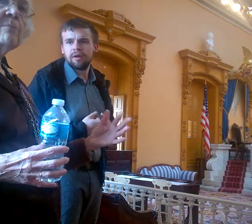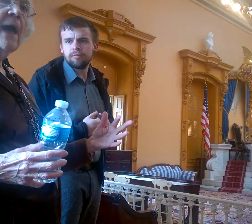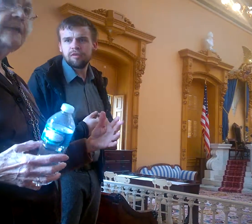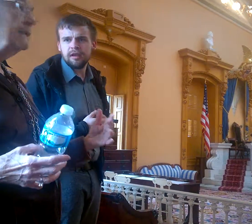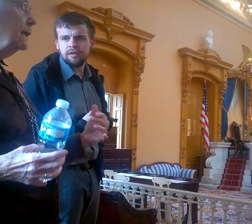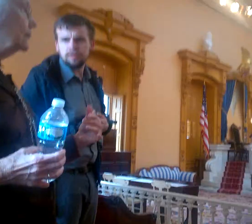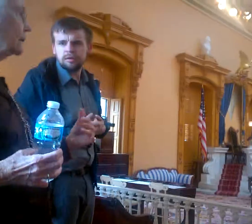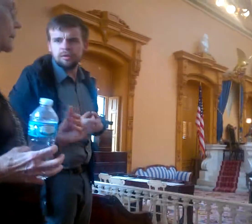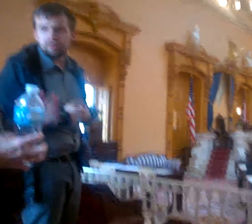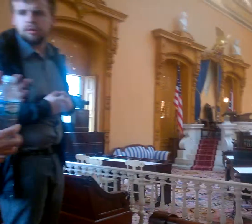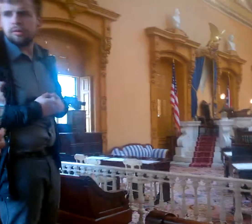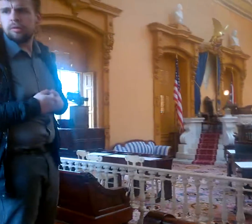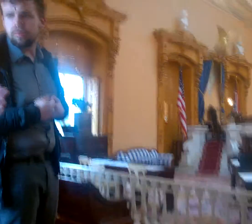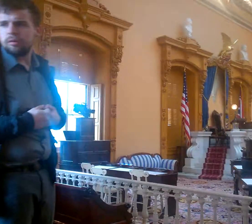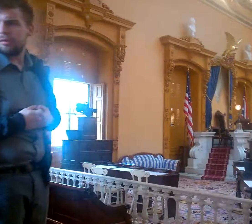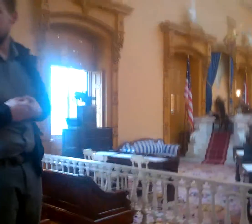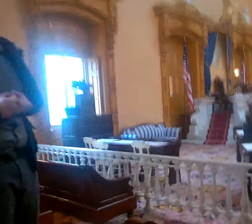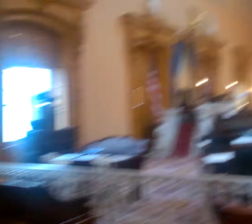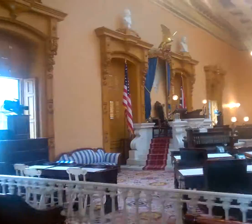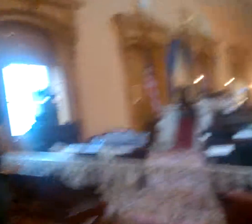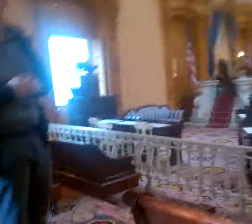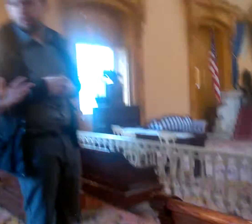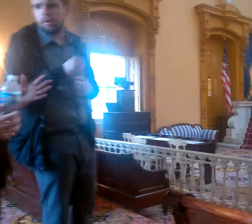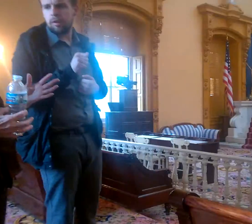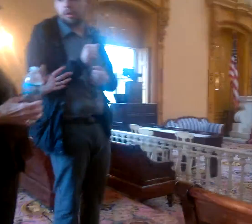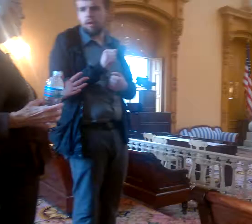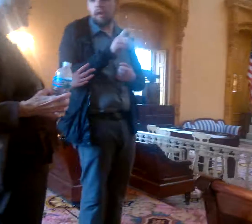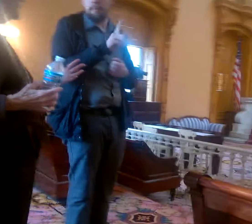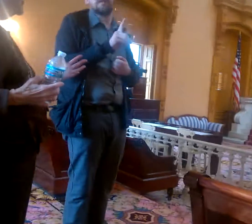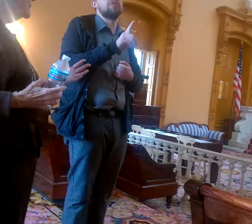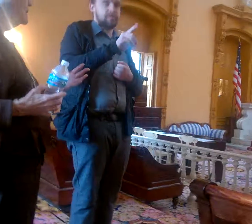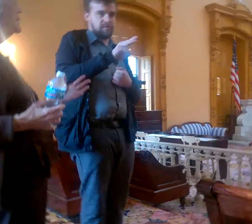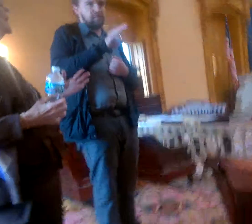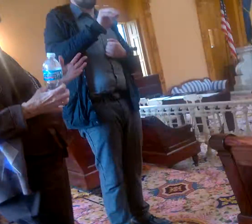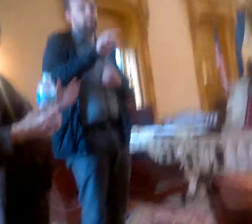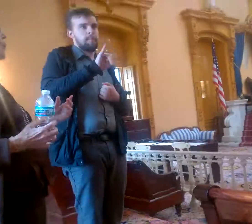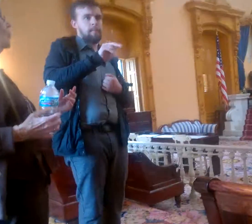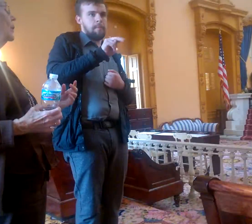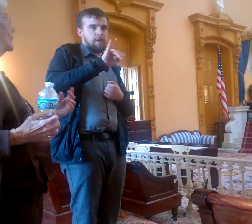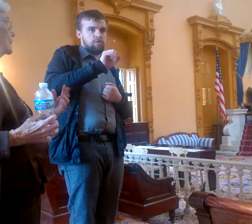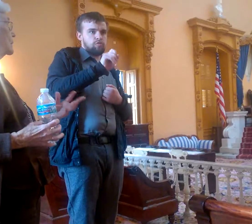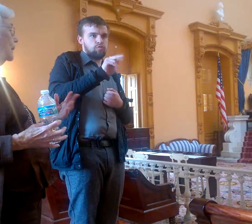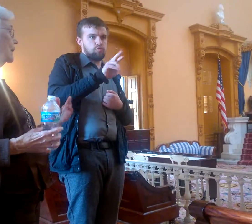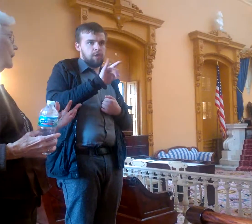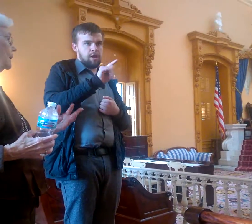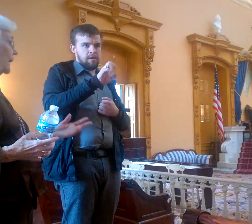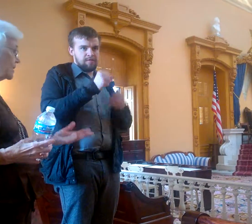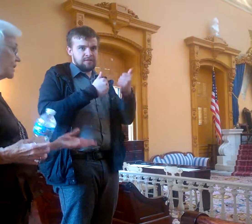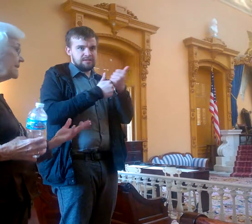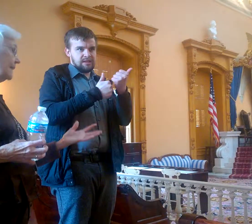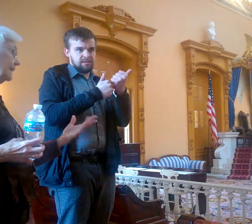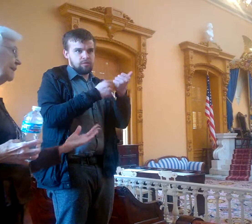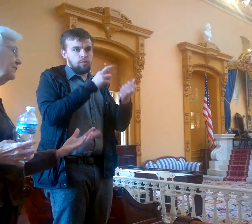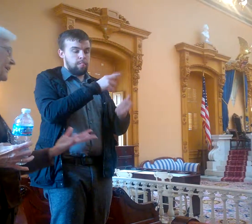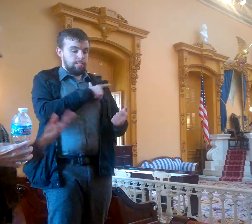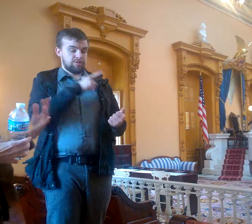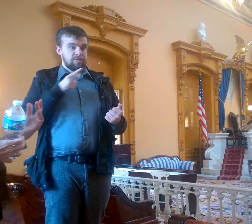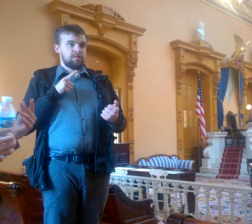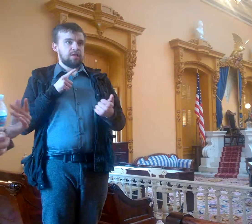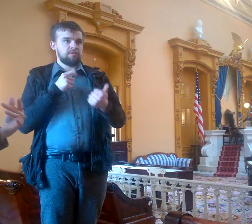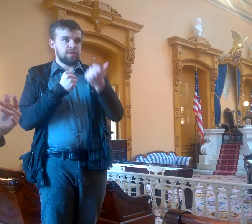so they What? might, Sorry. administrative assistants Administrative assistants. or